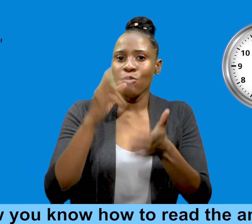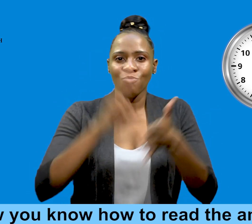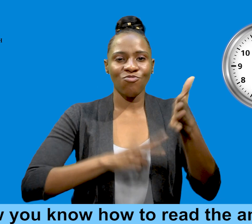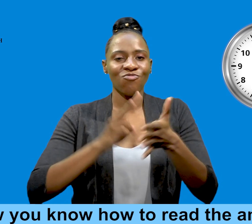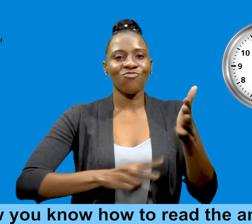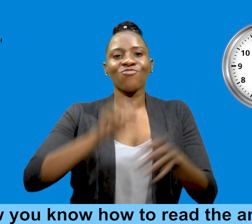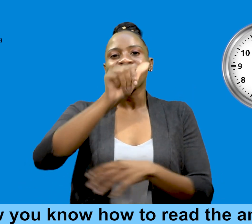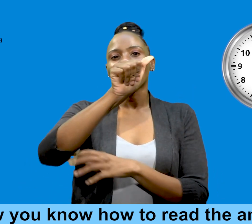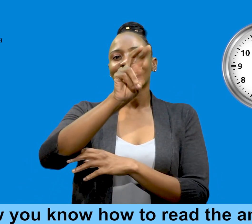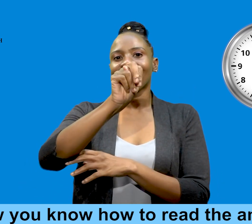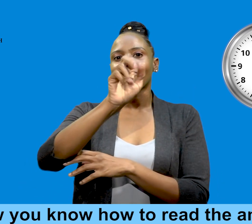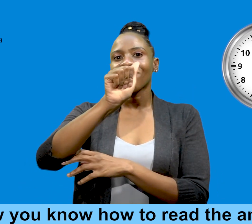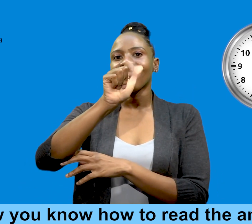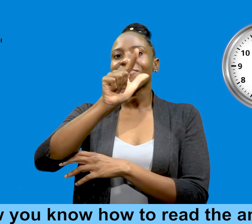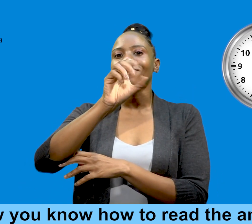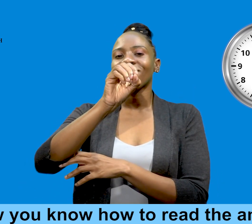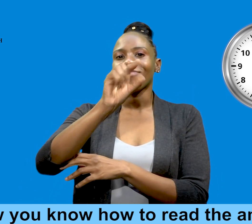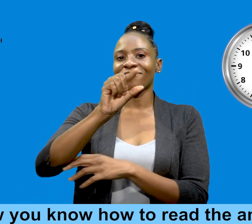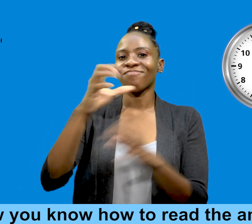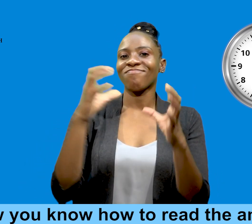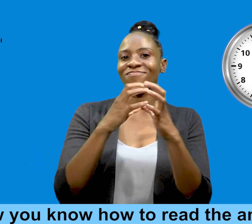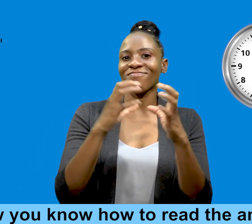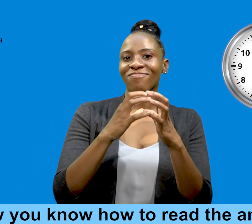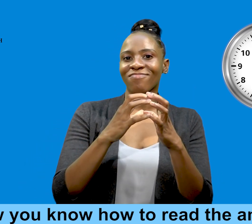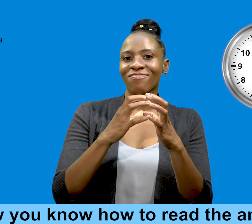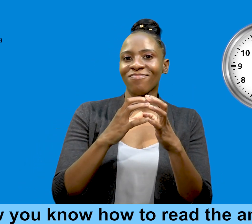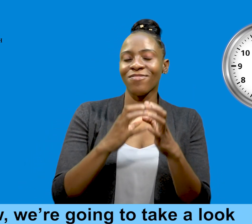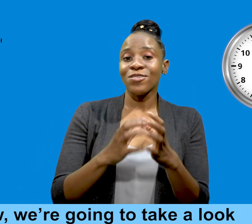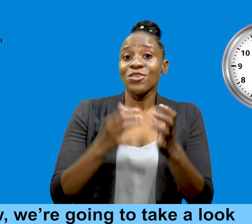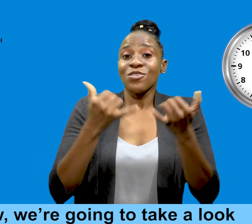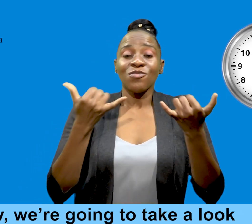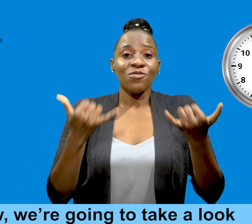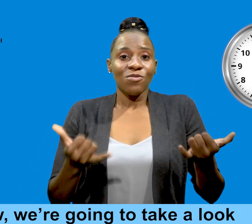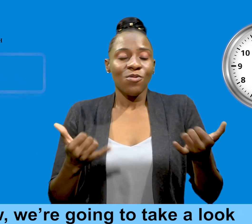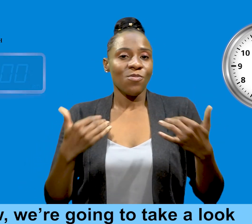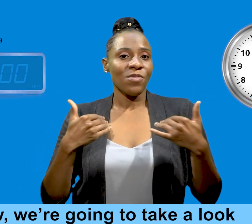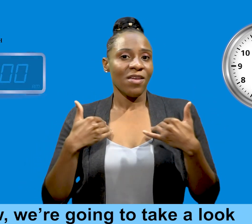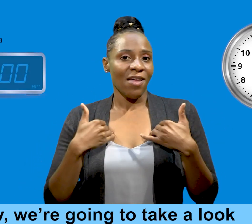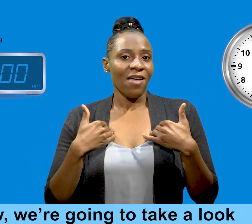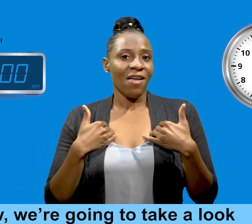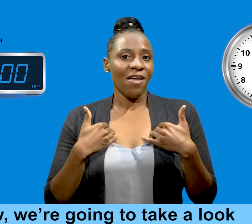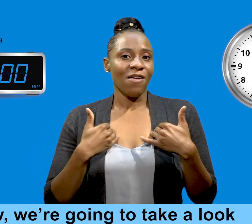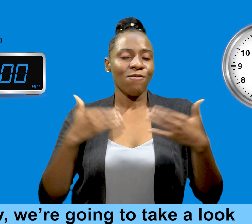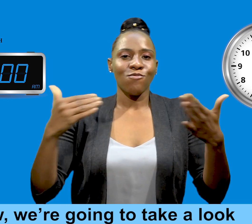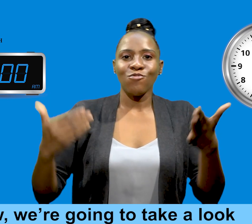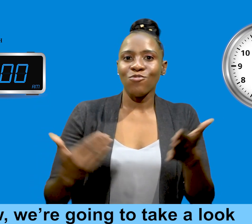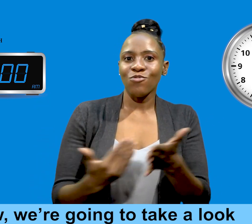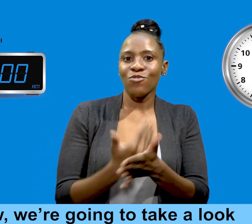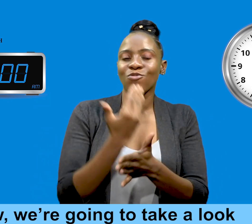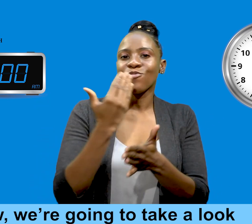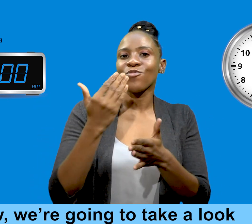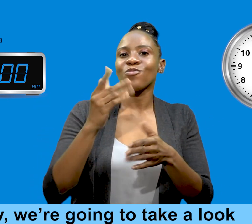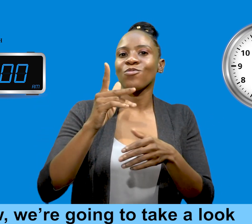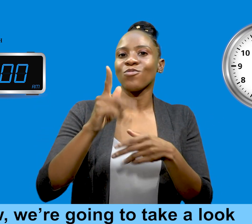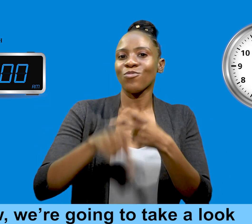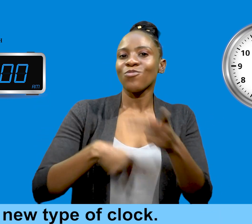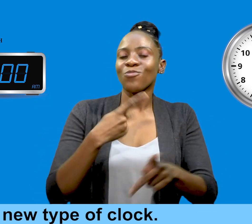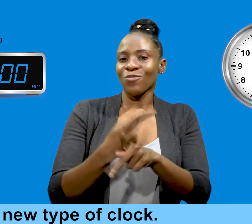Now you know how to read the analog clock. Now, we're going to take a look at